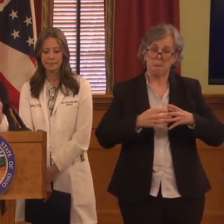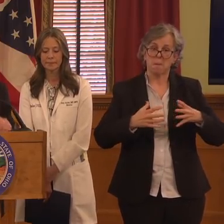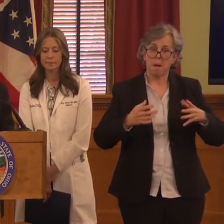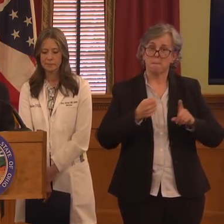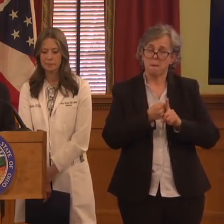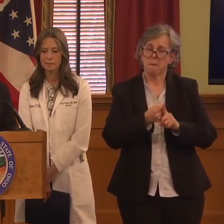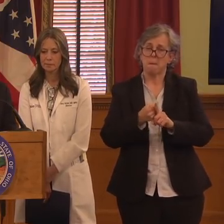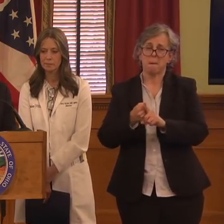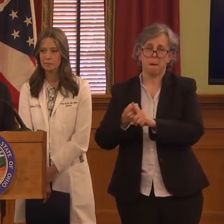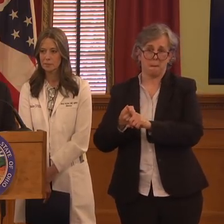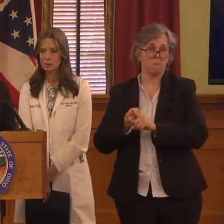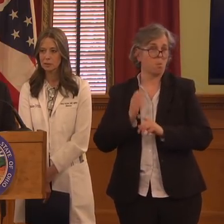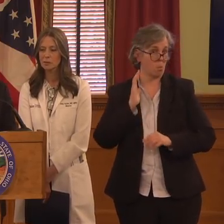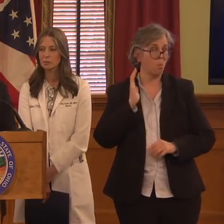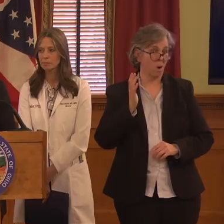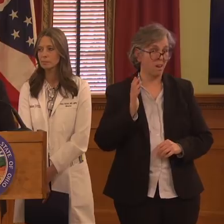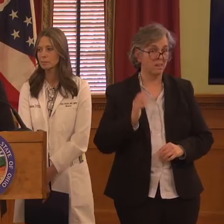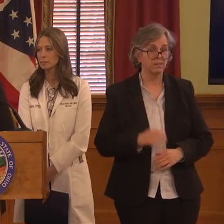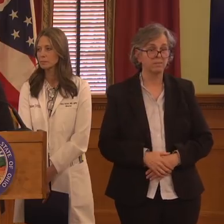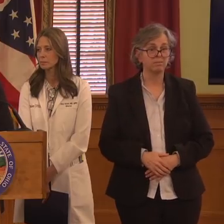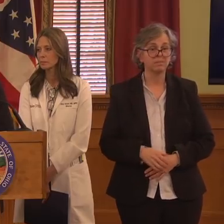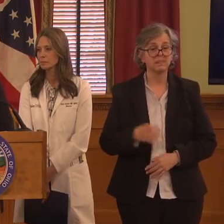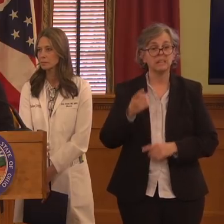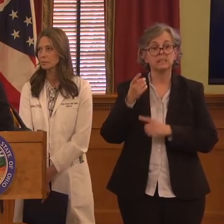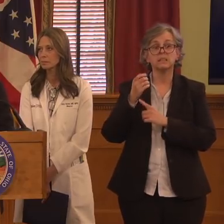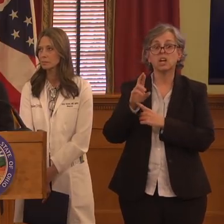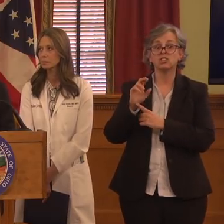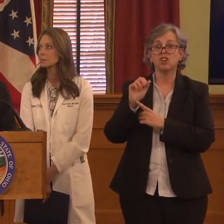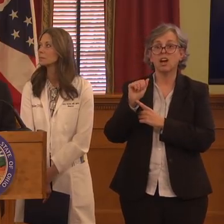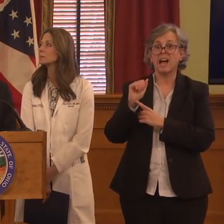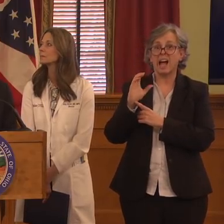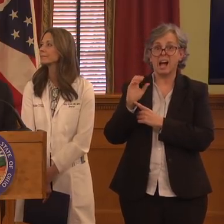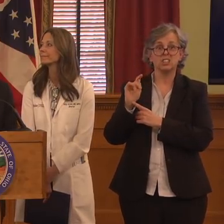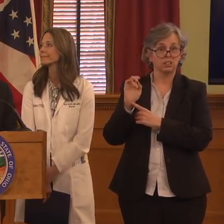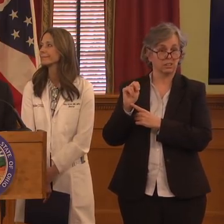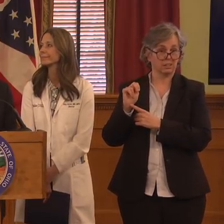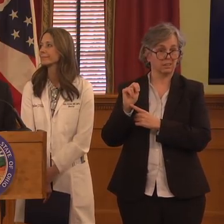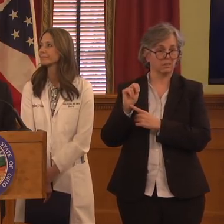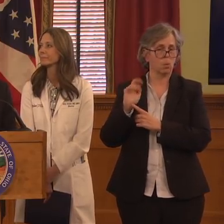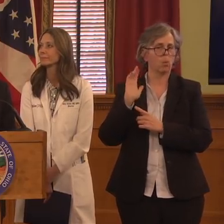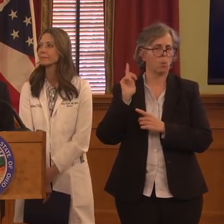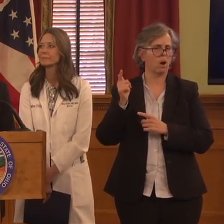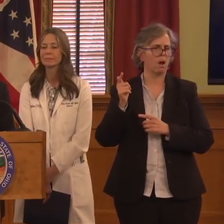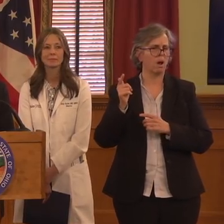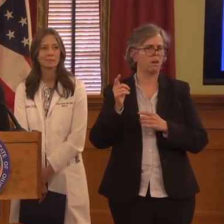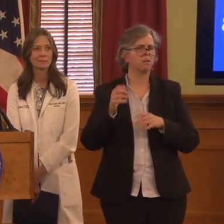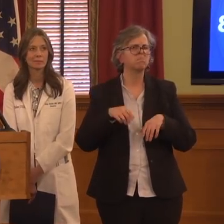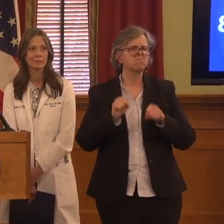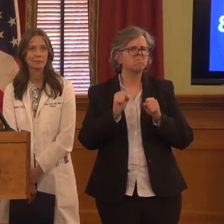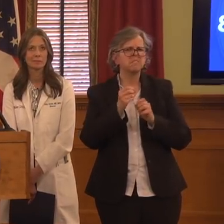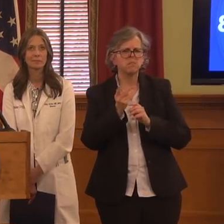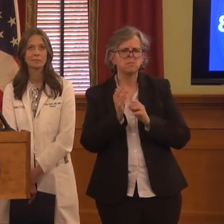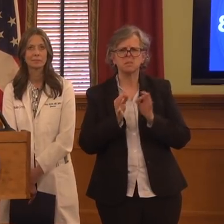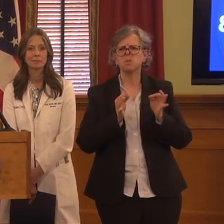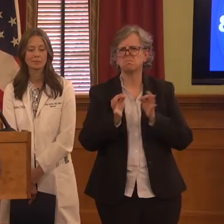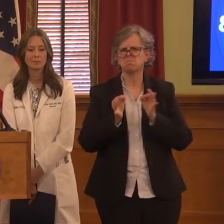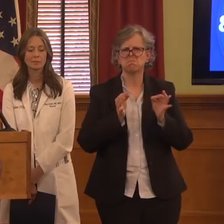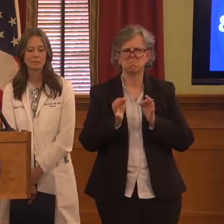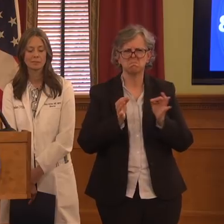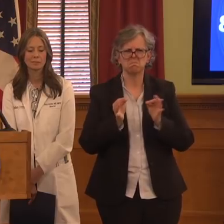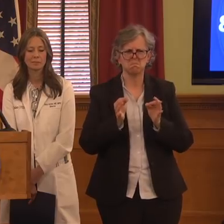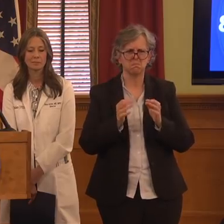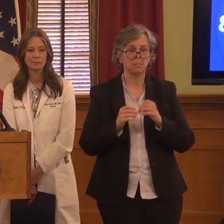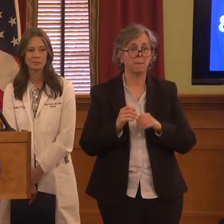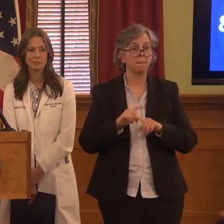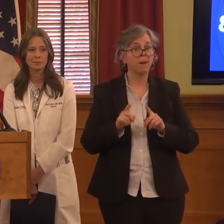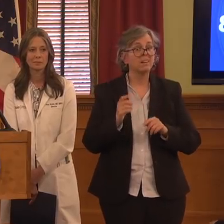Dr. Acton will talk about this in a moment, in a few minutes, but we are told by medical